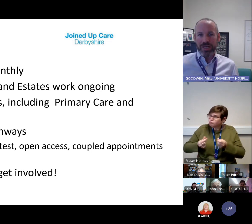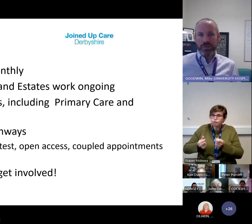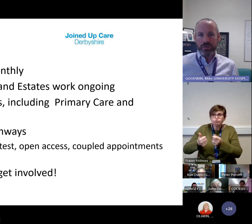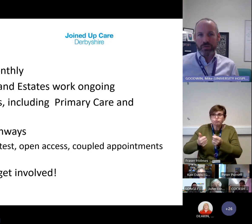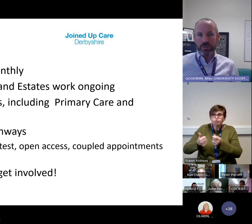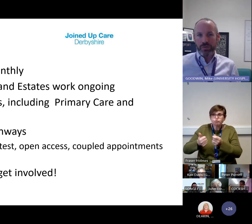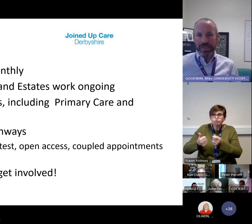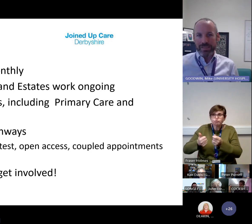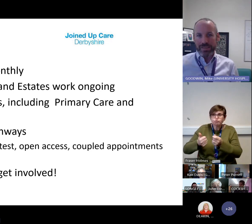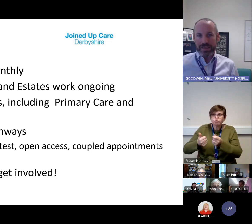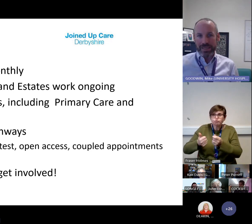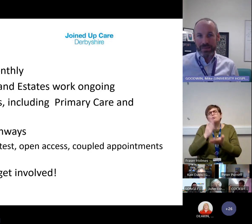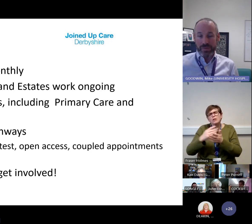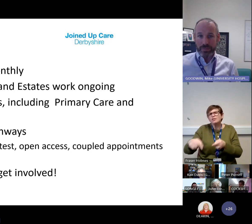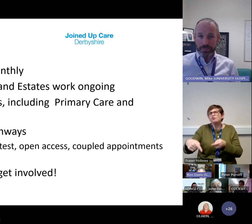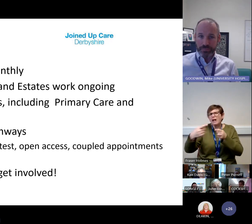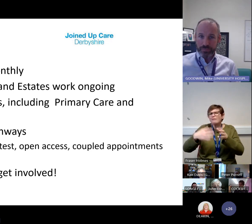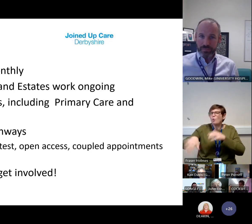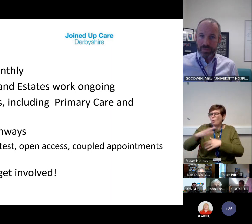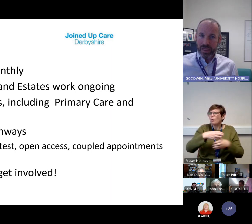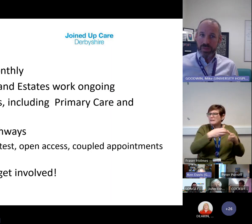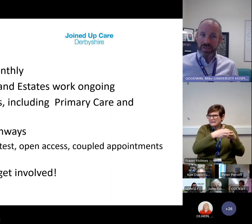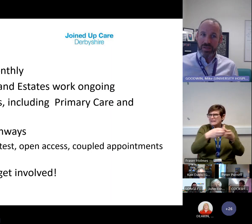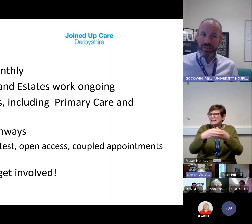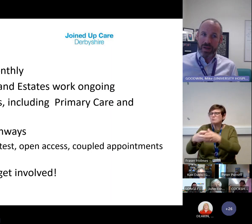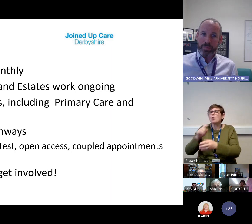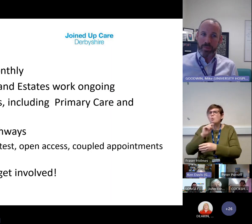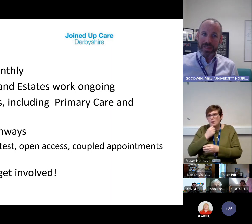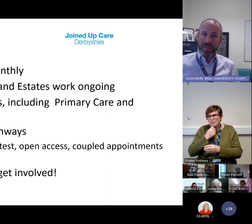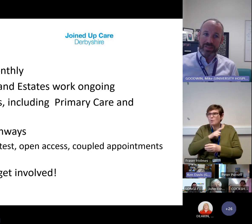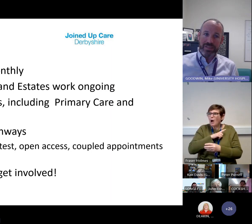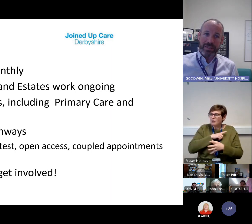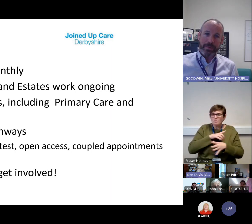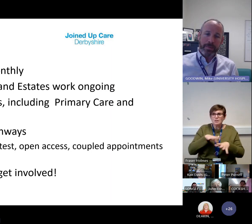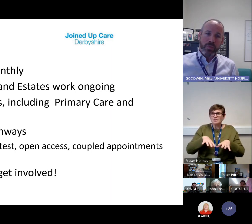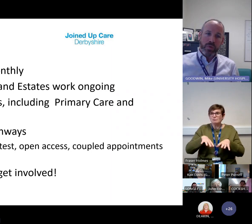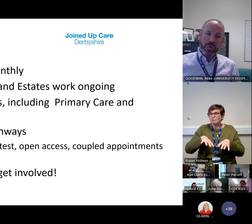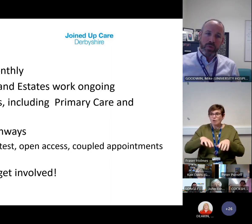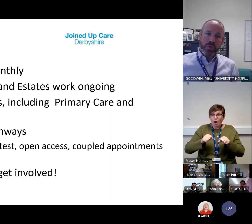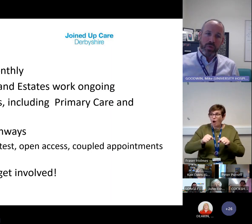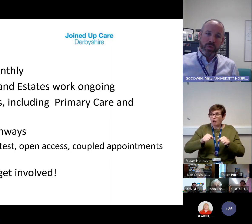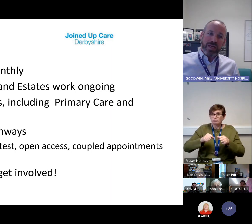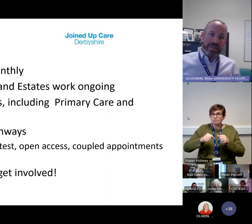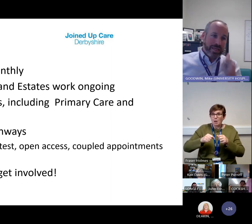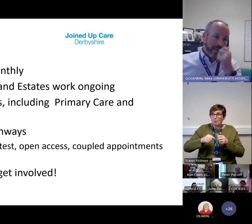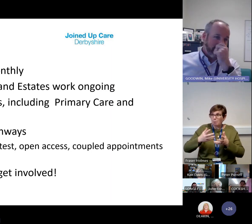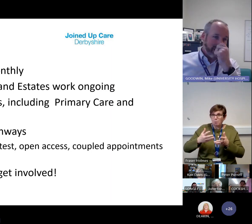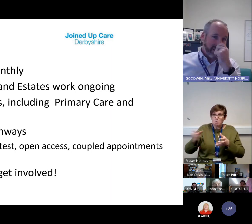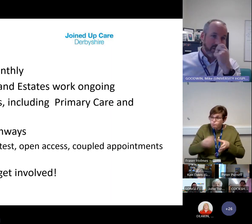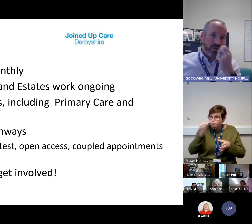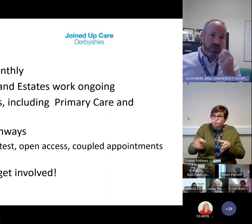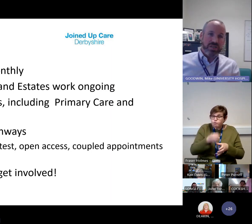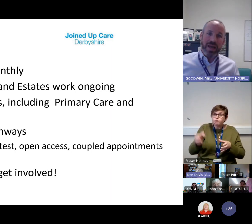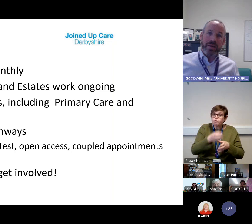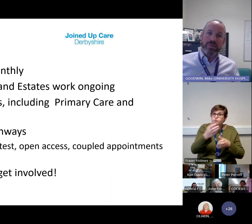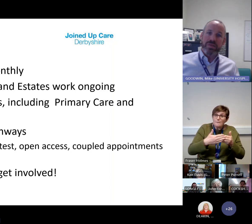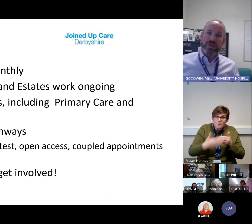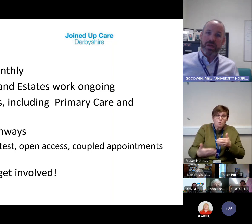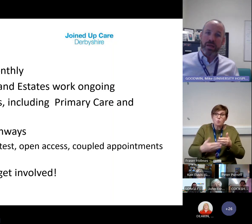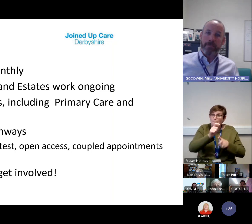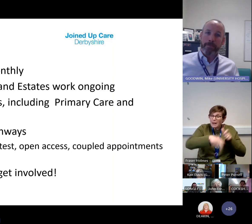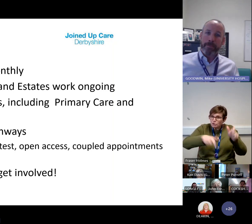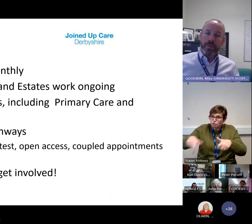real challenge for all of our teams as we start to ramp up activity. We're really keen that this isn't just